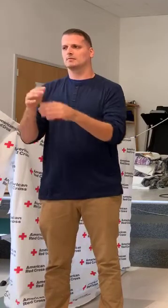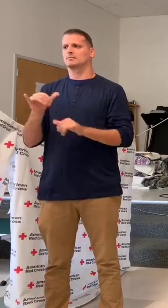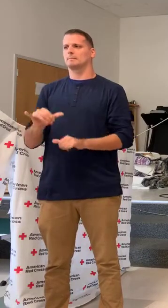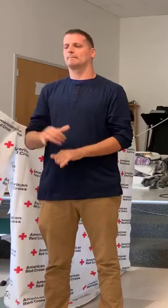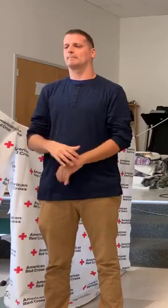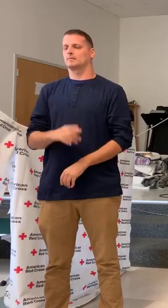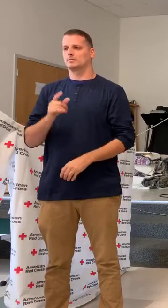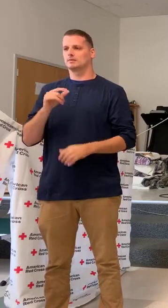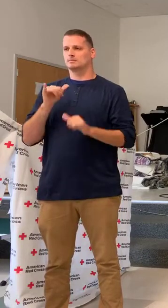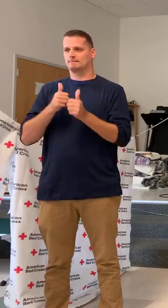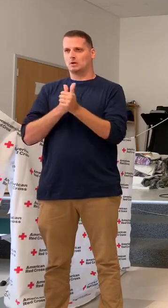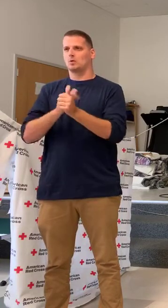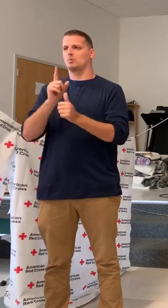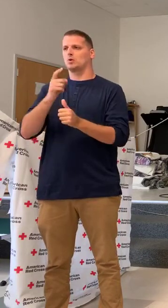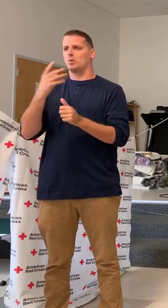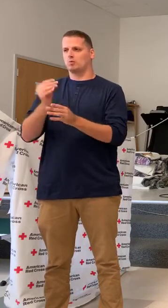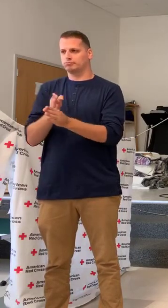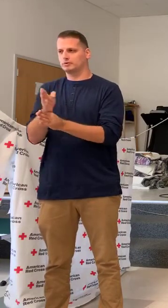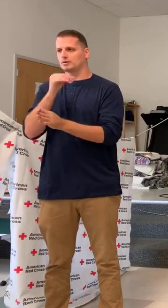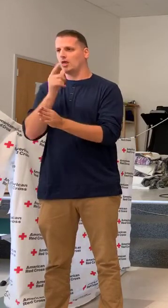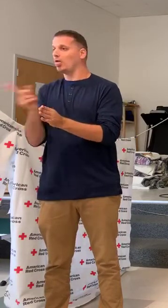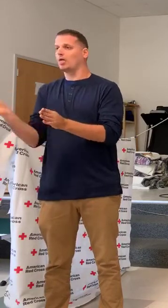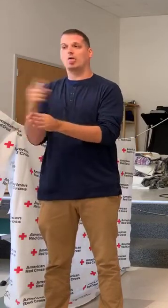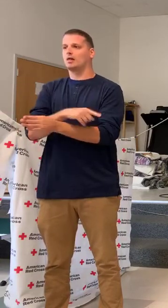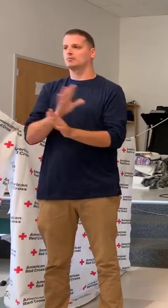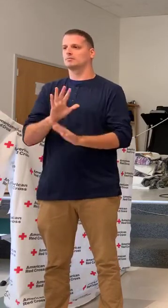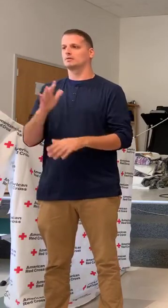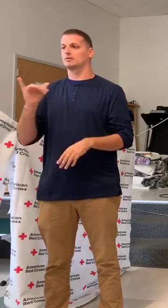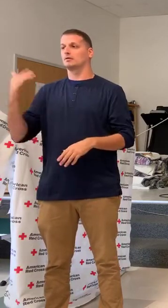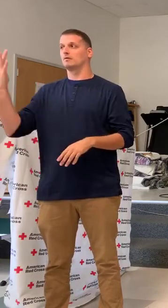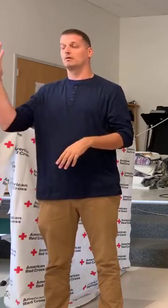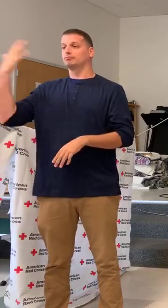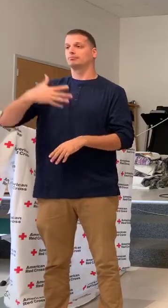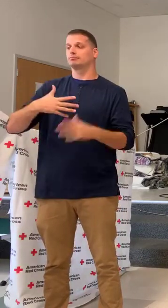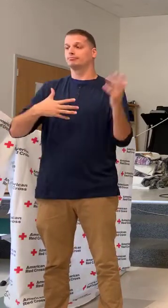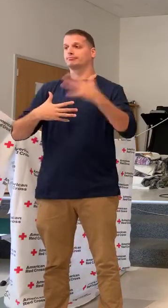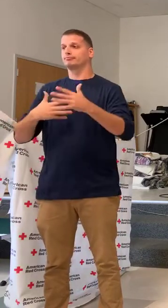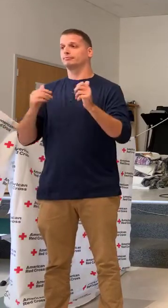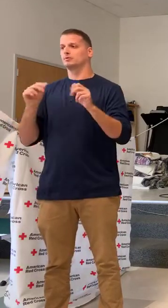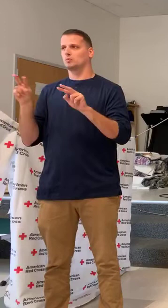day, if we get any kind of a breeze, a tree could fall behind you.